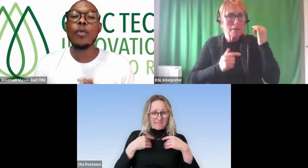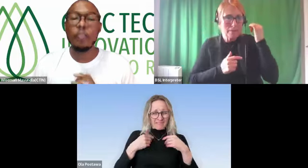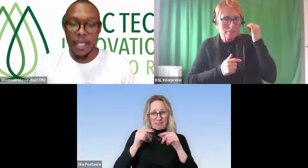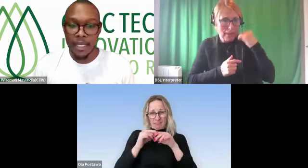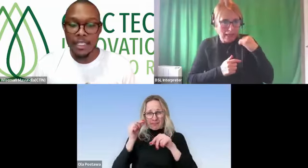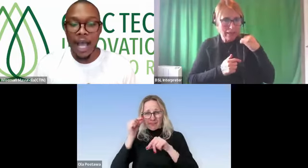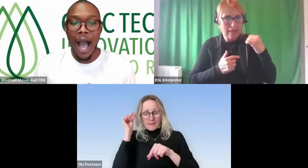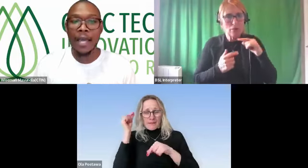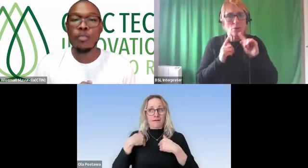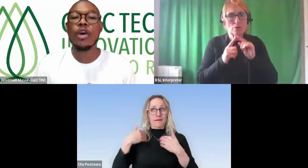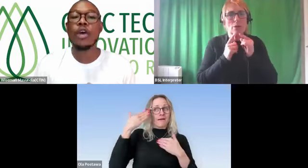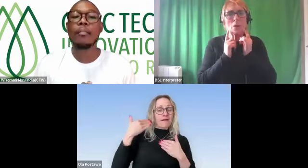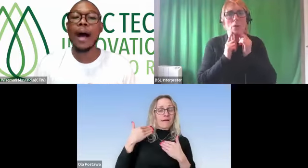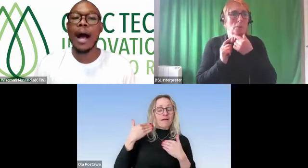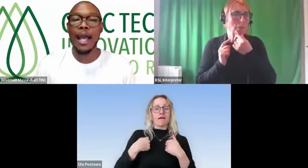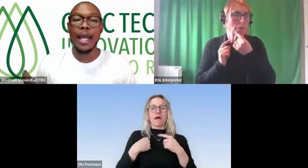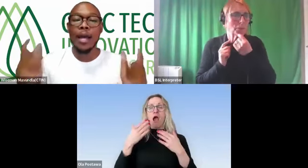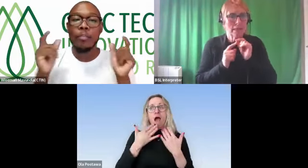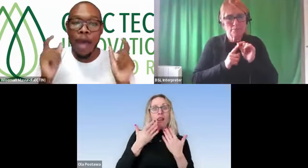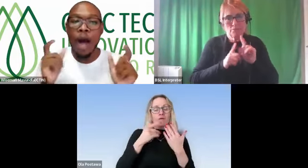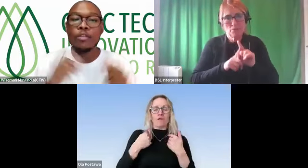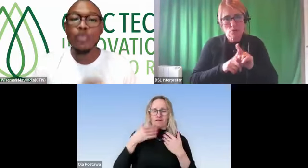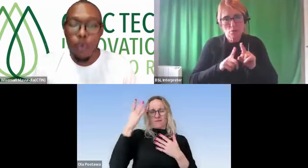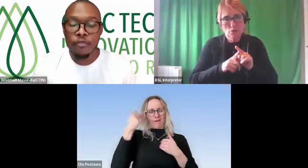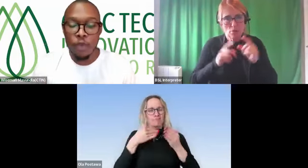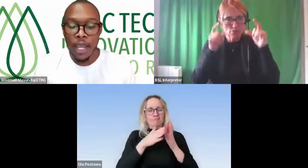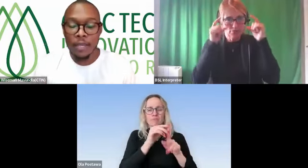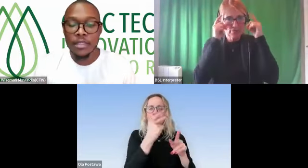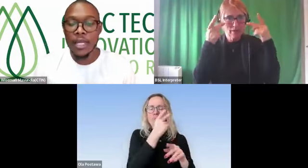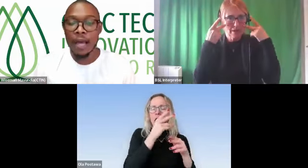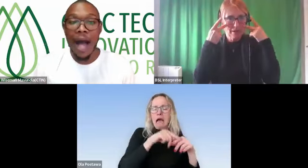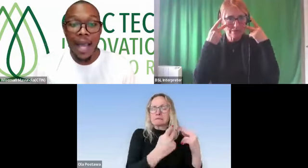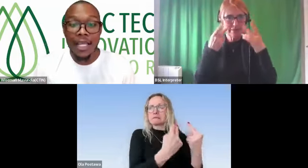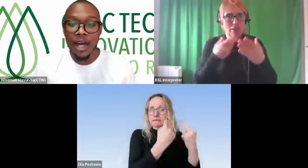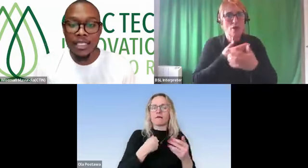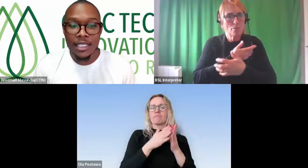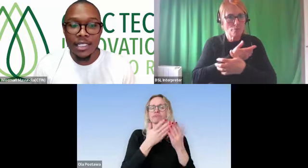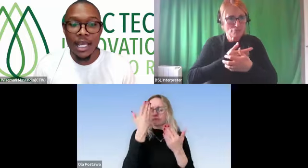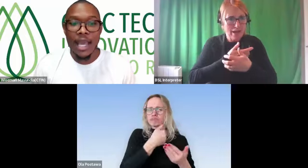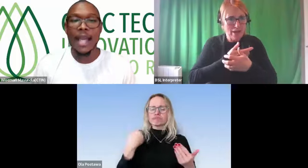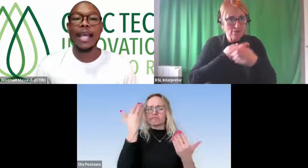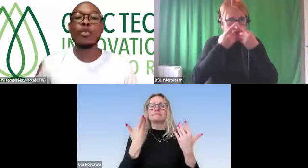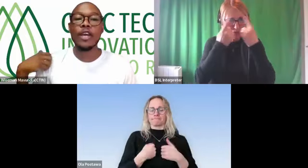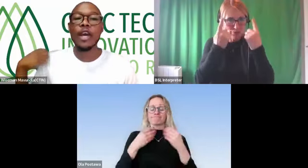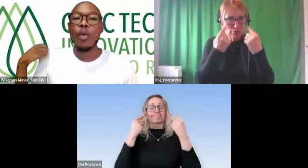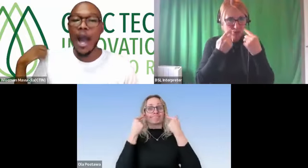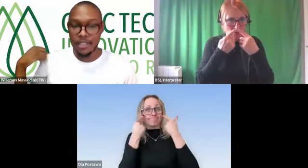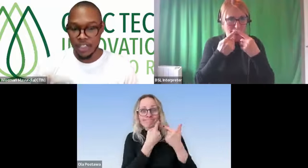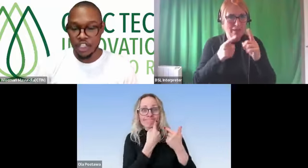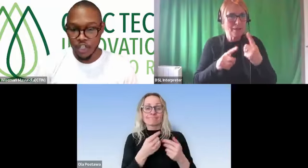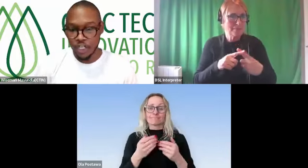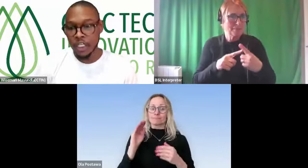a small beard. I am wearing my brown square framed eyeglasses and I am